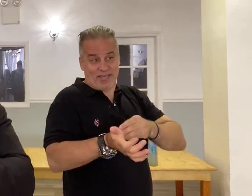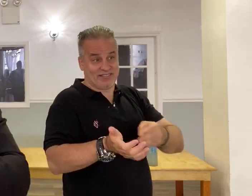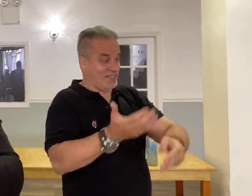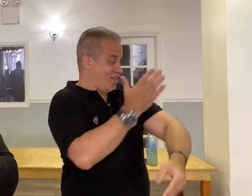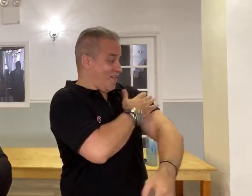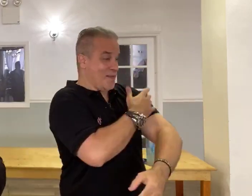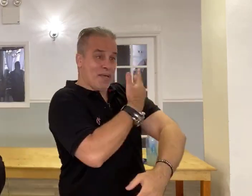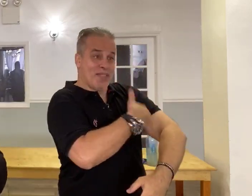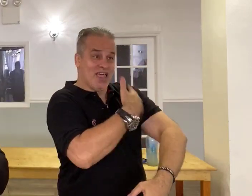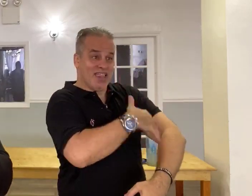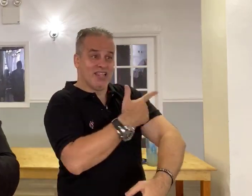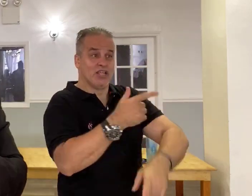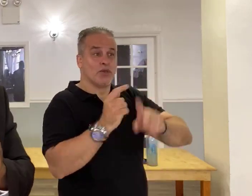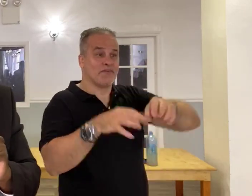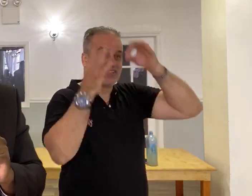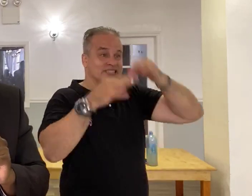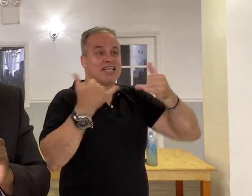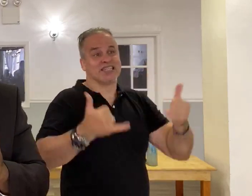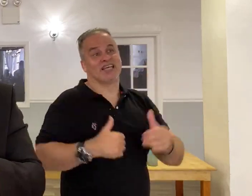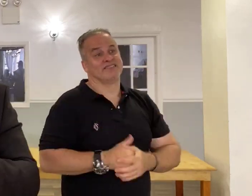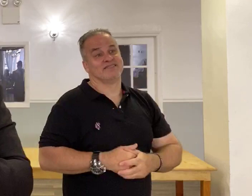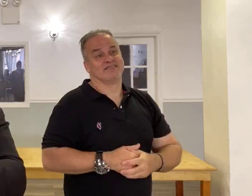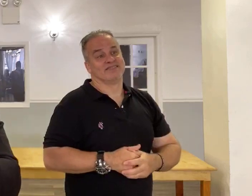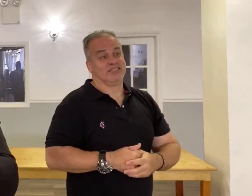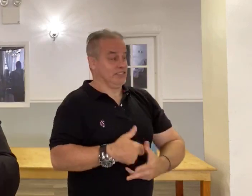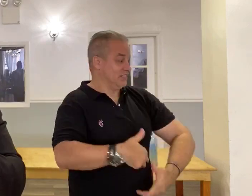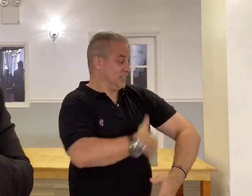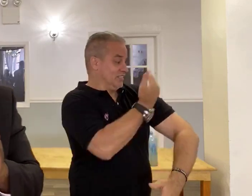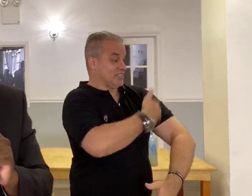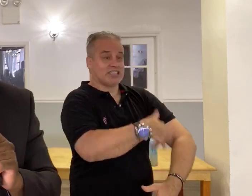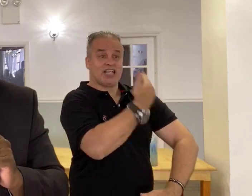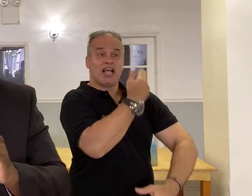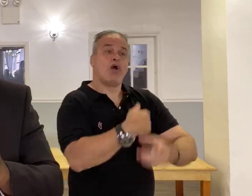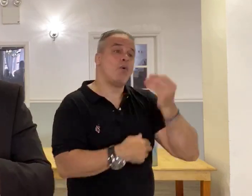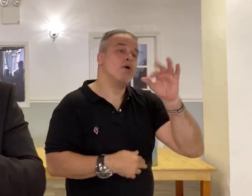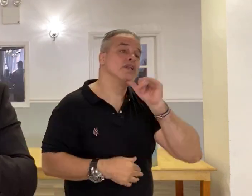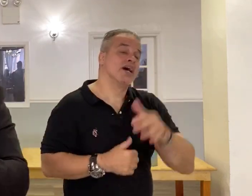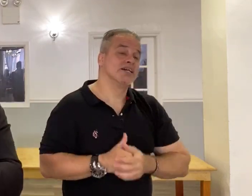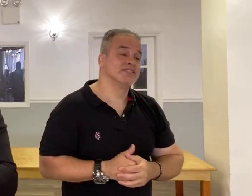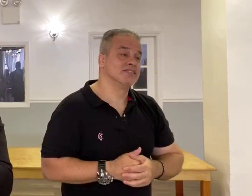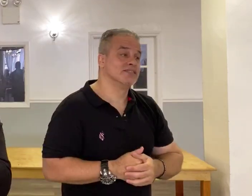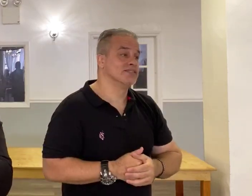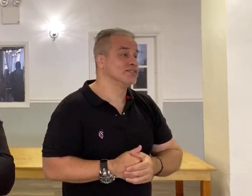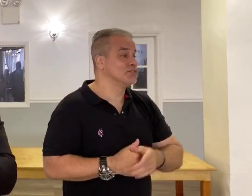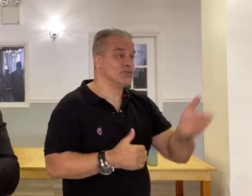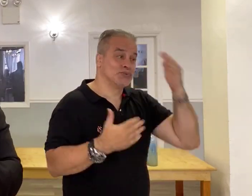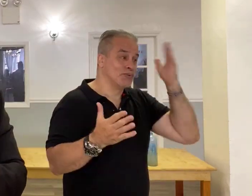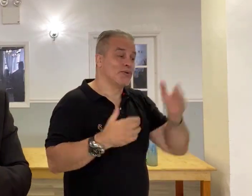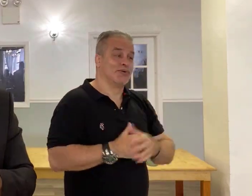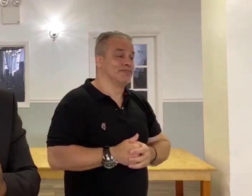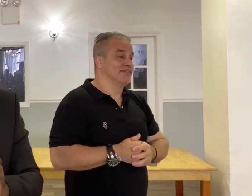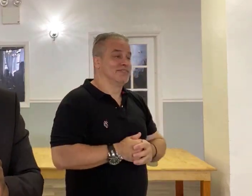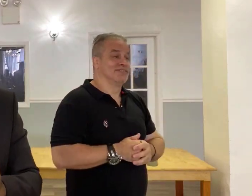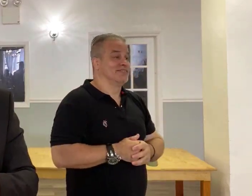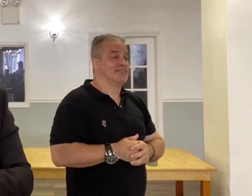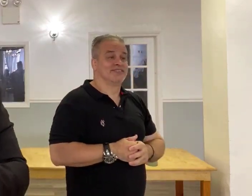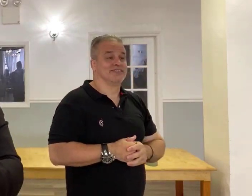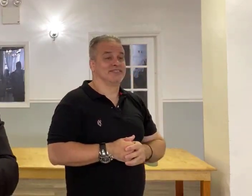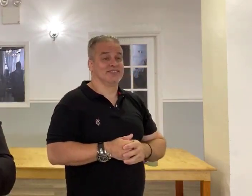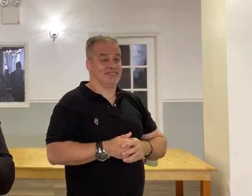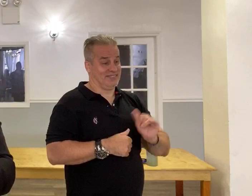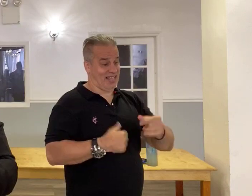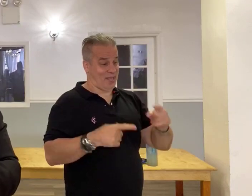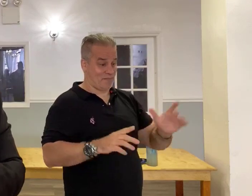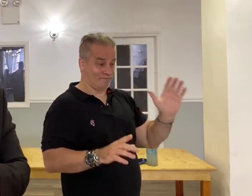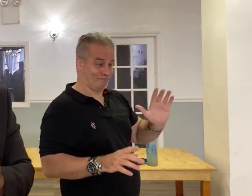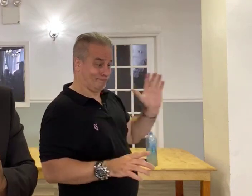like this, you're bleeding, you're on the battlefield, there's all kind of contagions, you can get infected very quickly and easily,